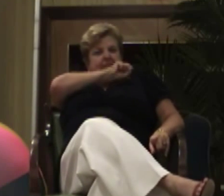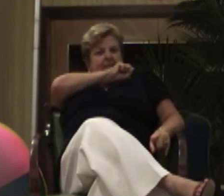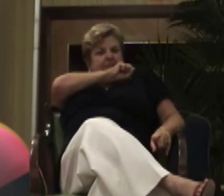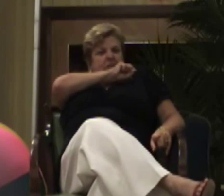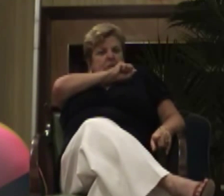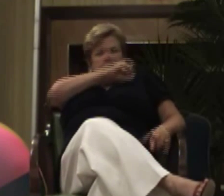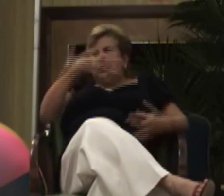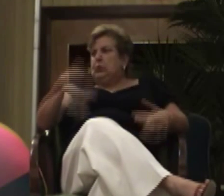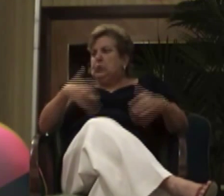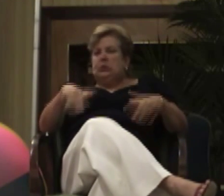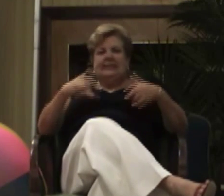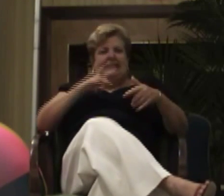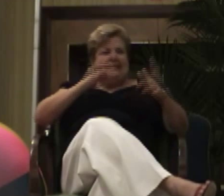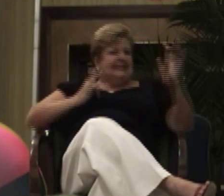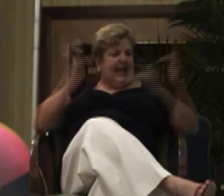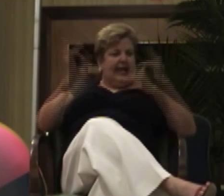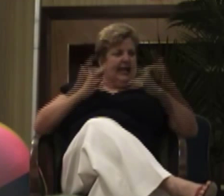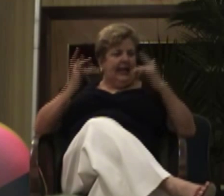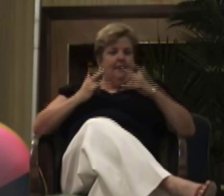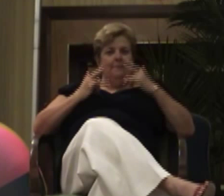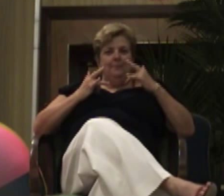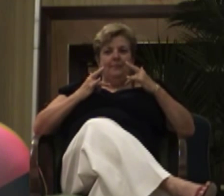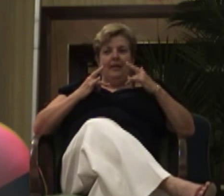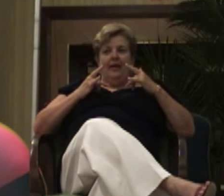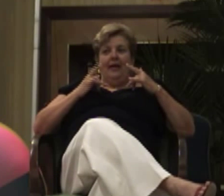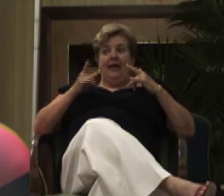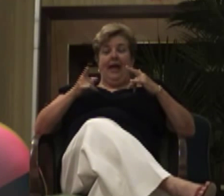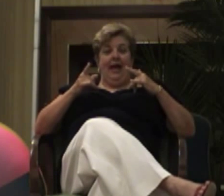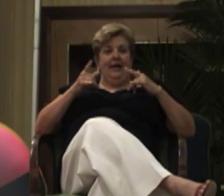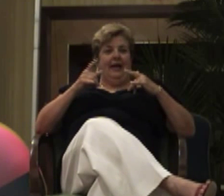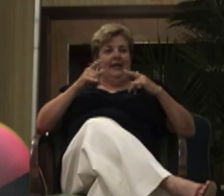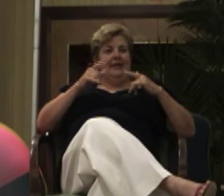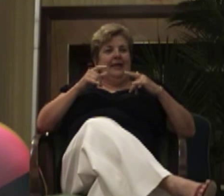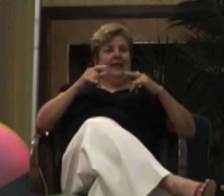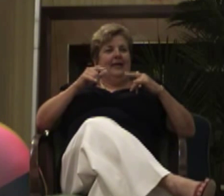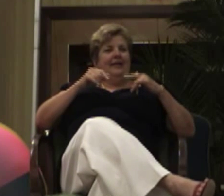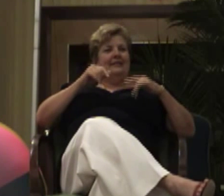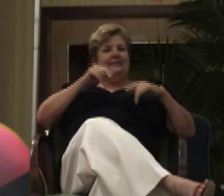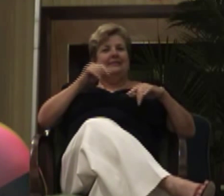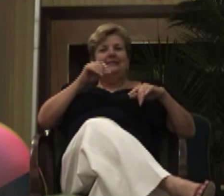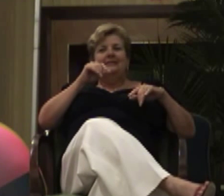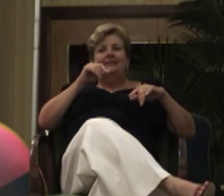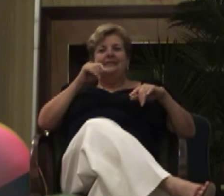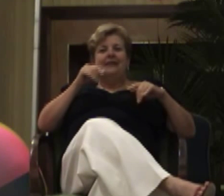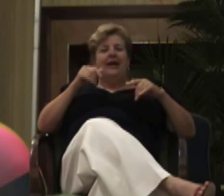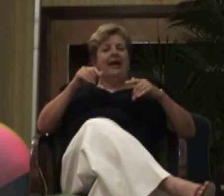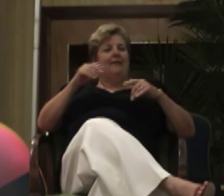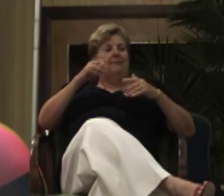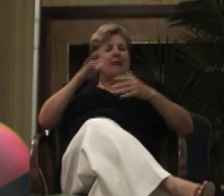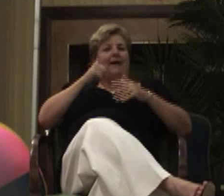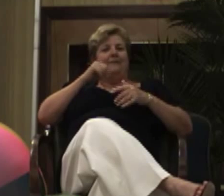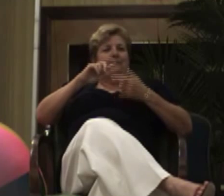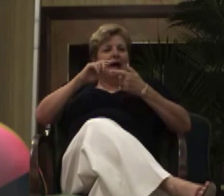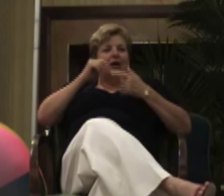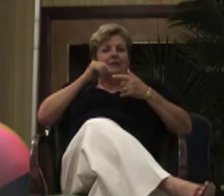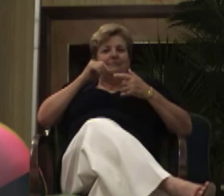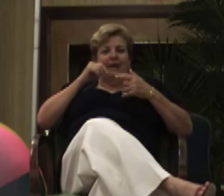I was telling this newcomer about it. She went out, she's going to go get some Coke cans and sell them, see if she can make enough money to get here before this thing's over.